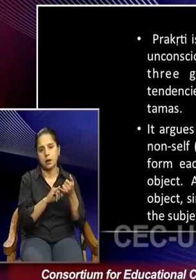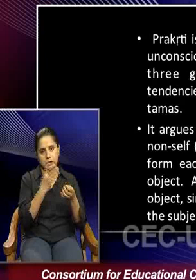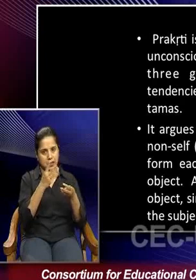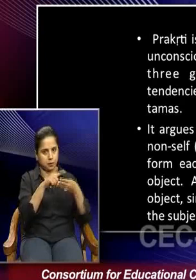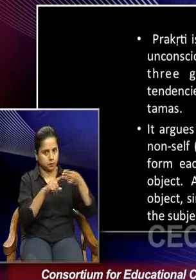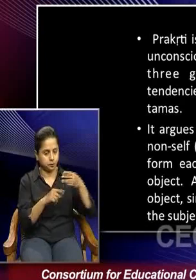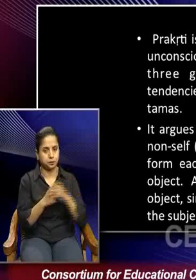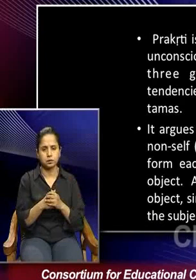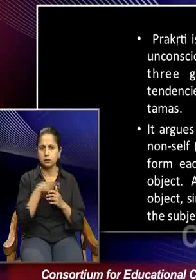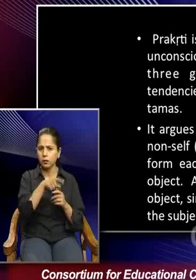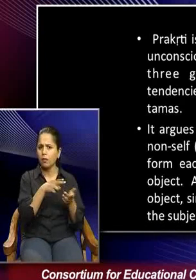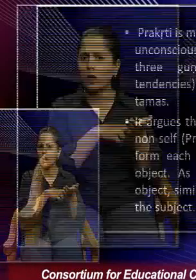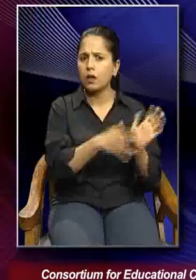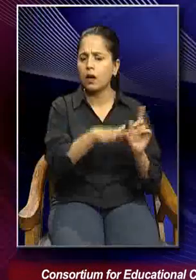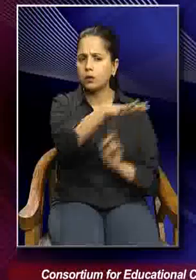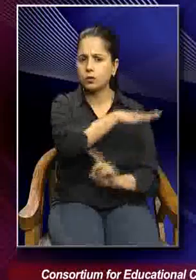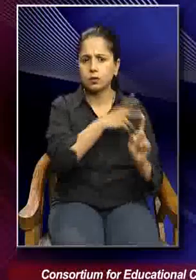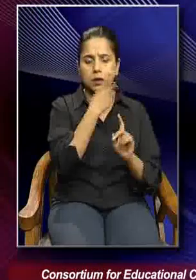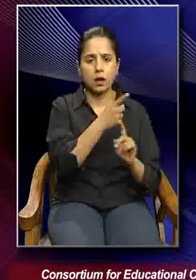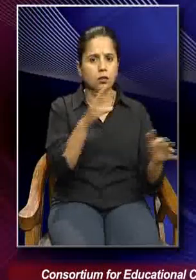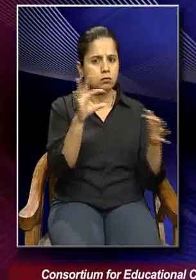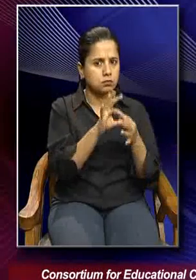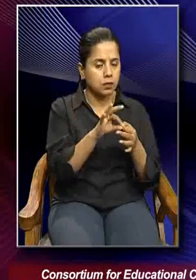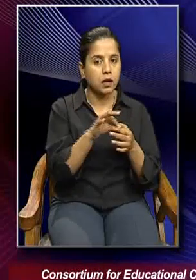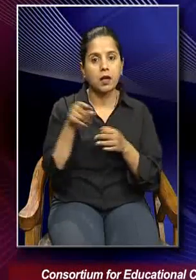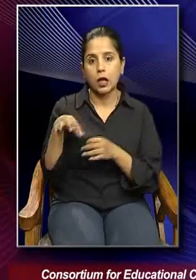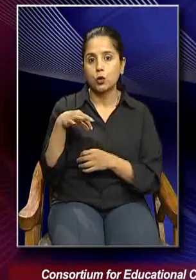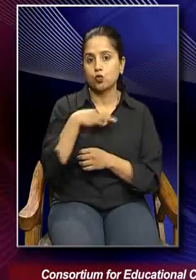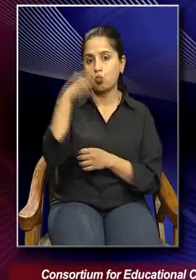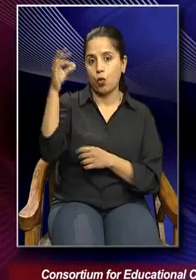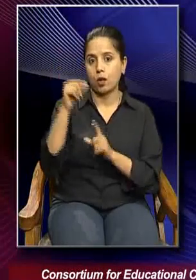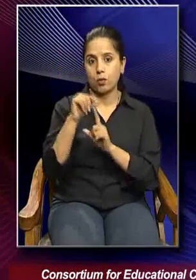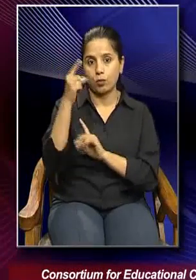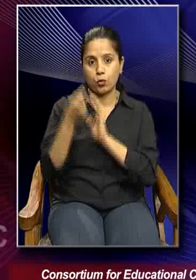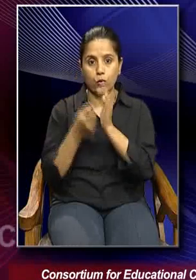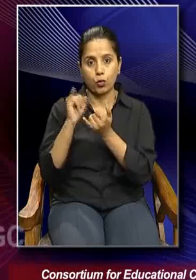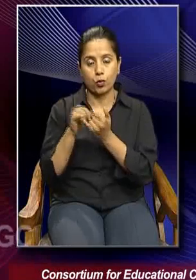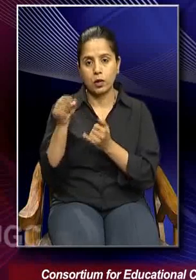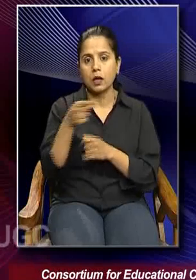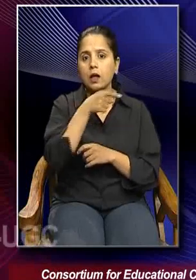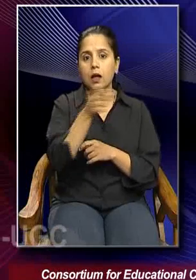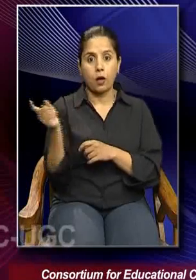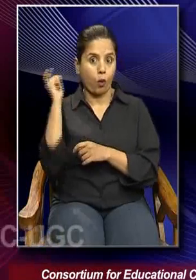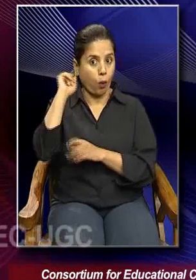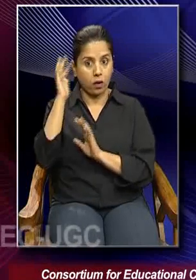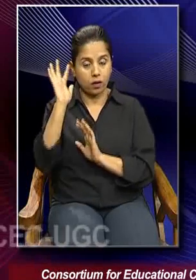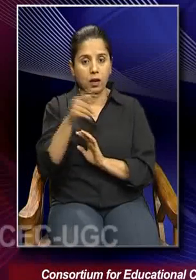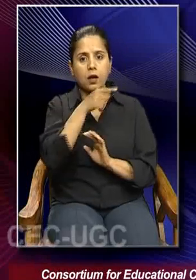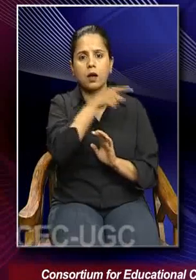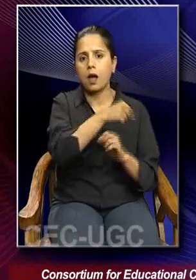So, Prakriti, in contrast to Purush, is unconscious, it is